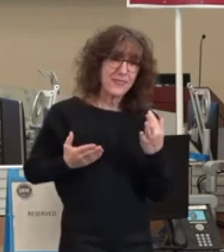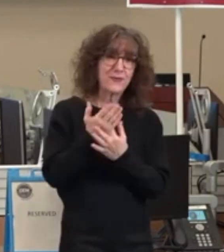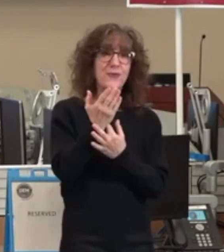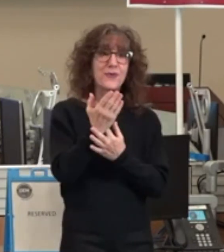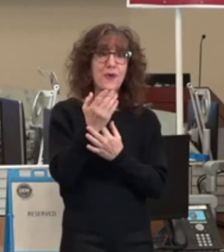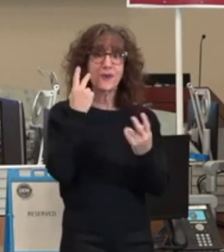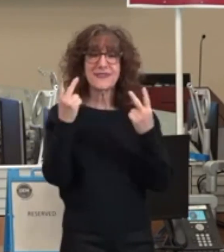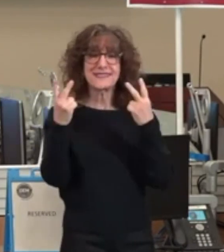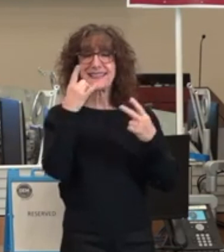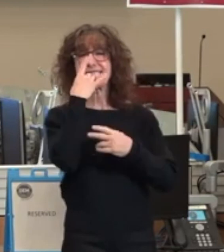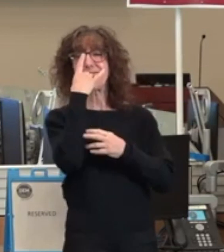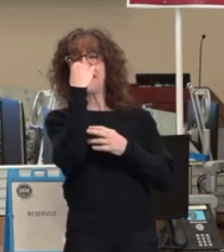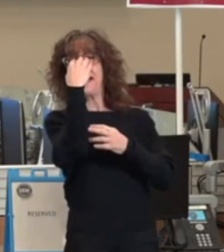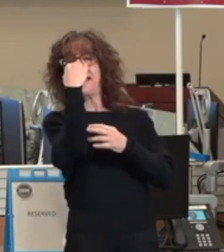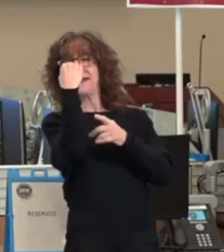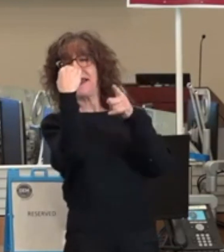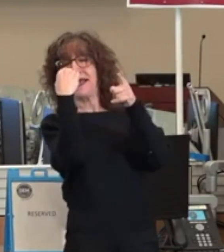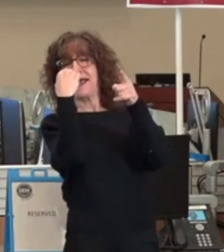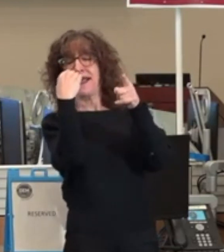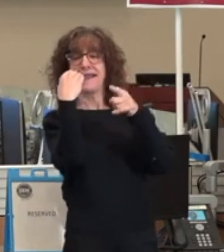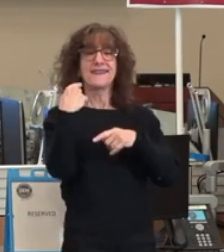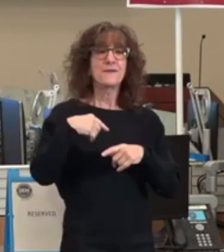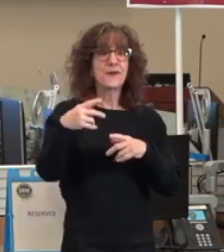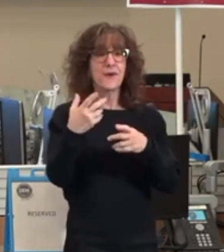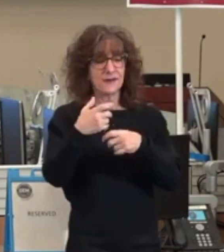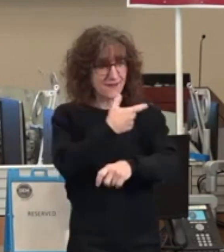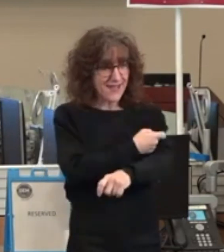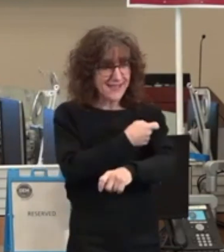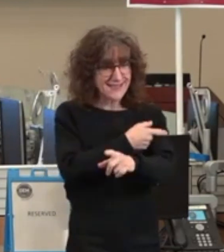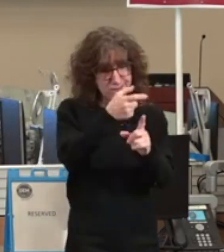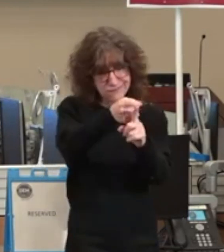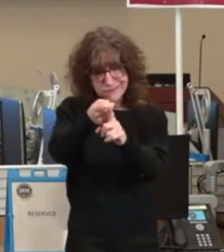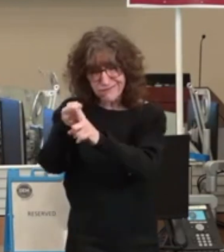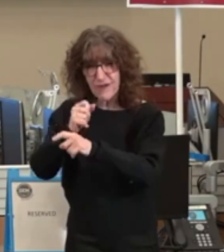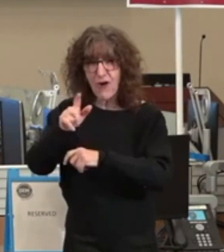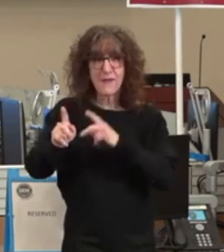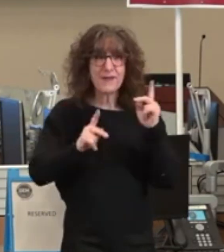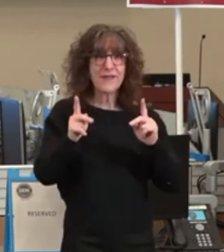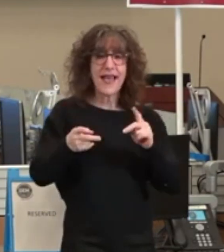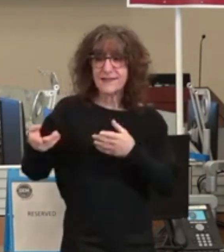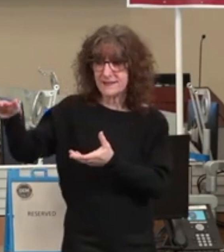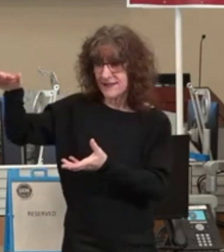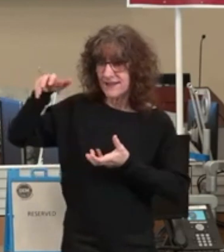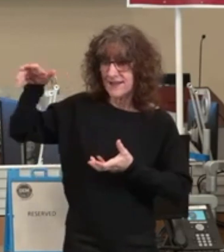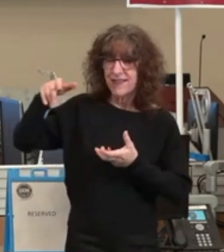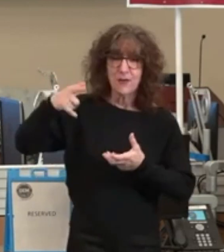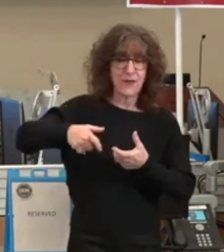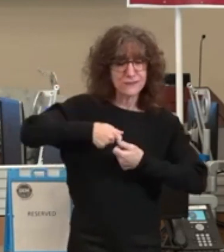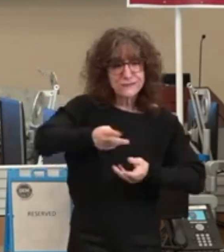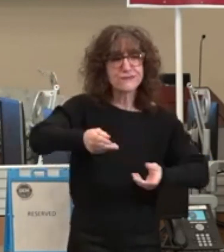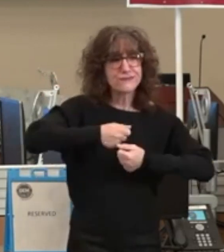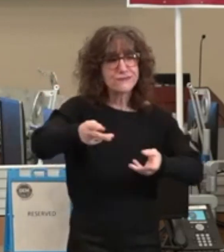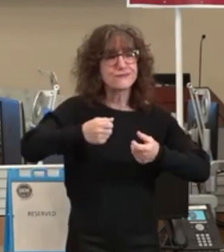We are seeing some light at the end of the tunnel. We're going to get these vaccinations to our residents. And as the supply increases, we're going to be pumping out